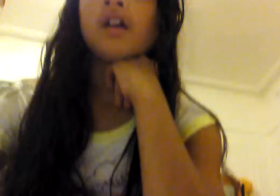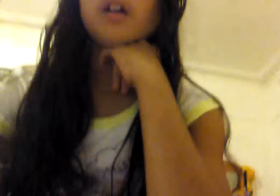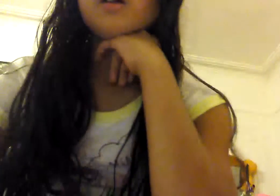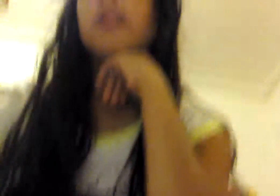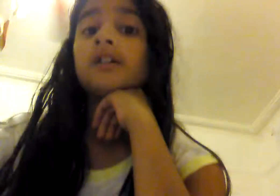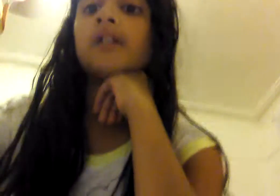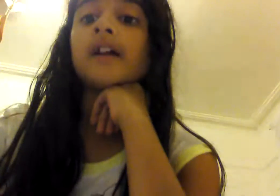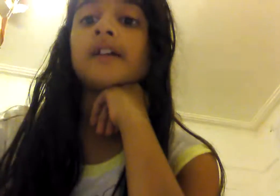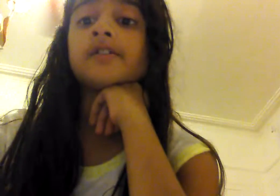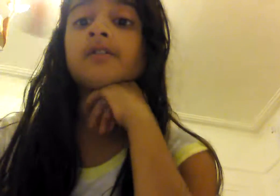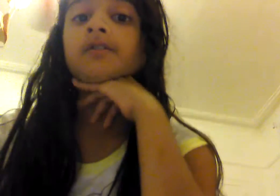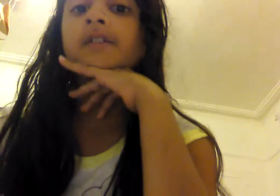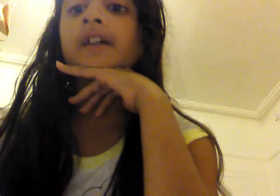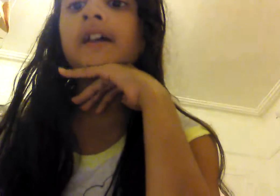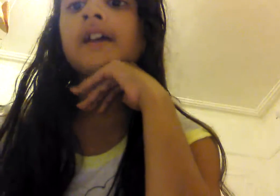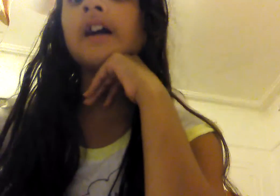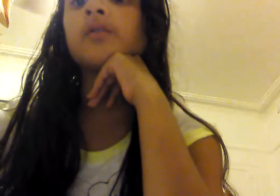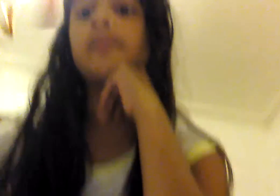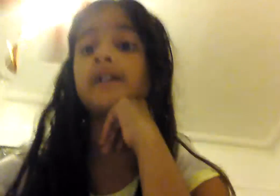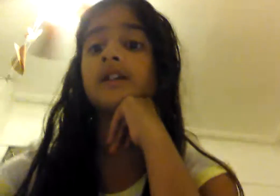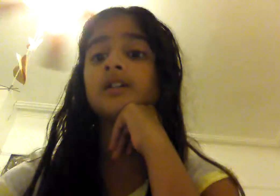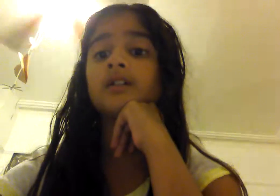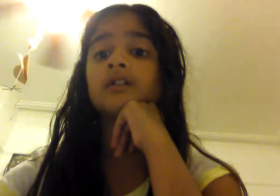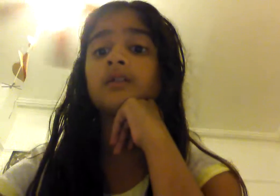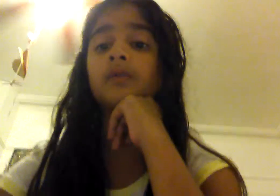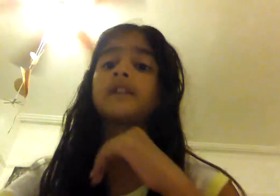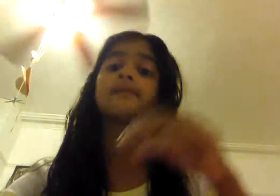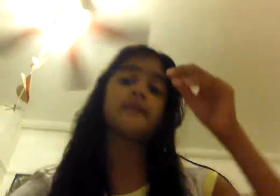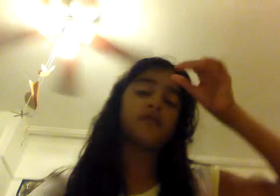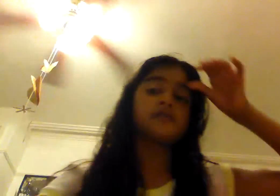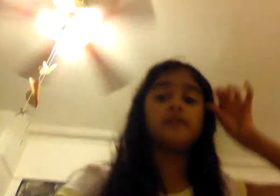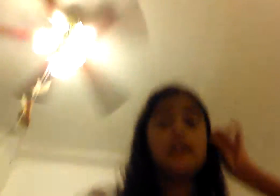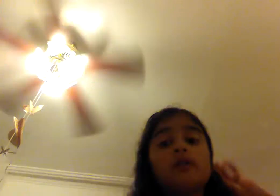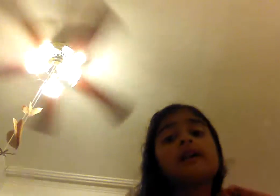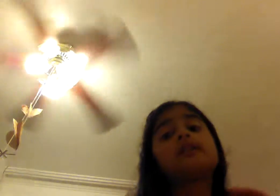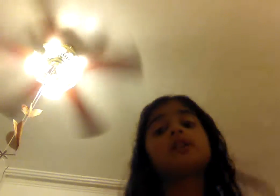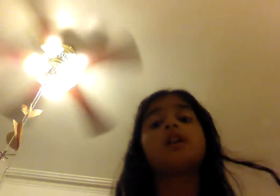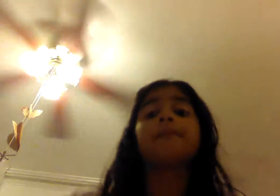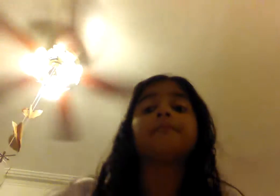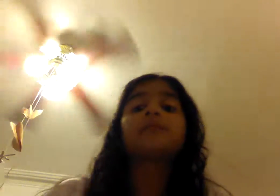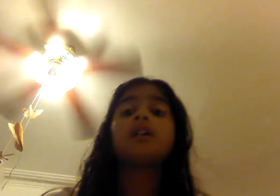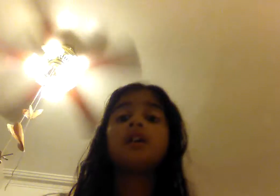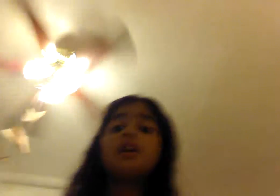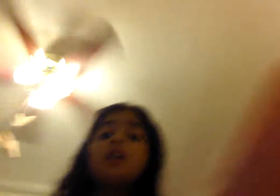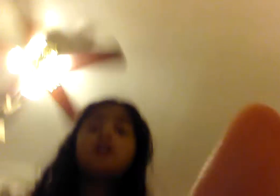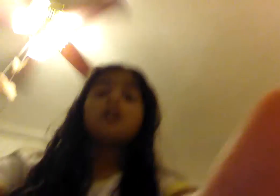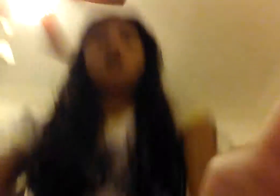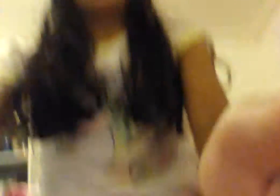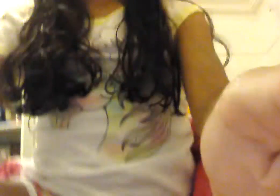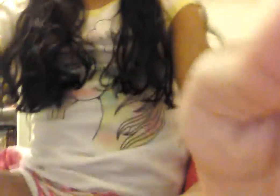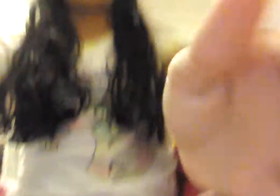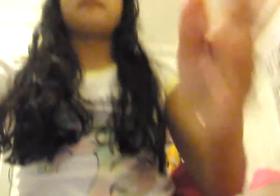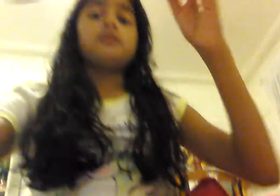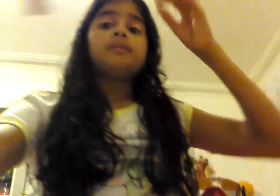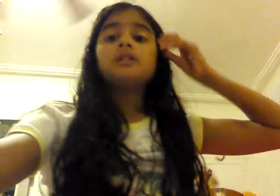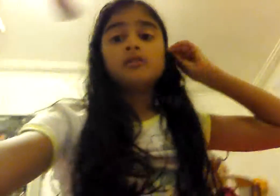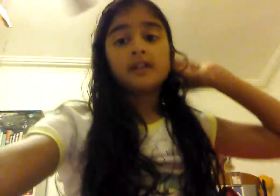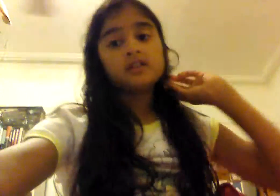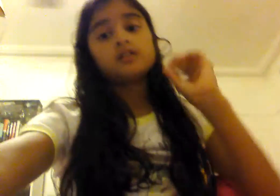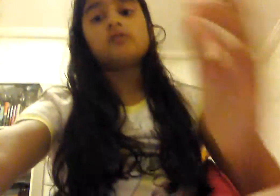Okay, so today I will be, well this is my first video, and um, I'm gonna be doing YouTube